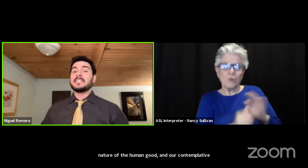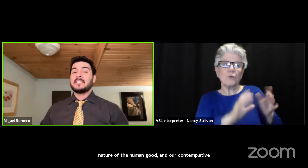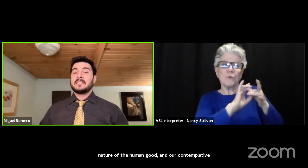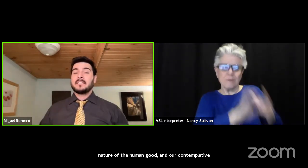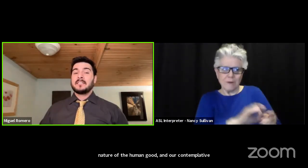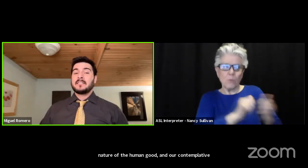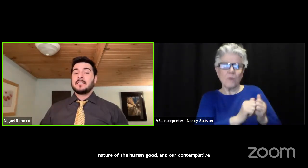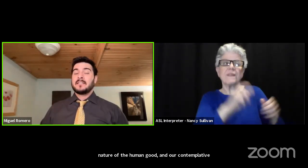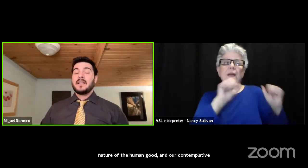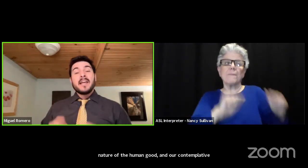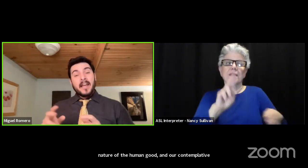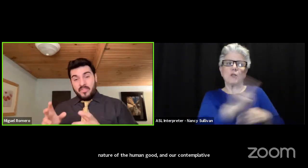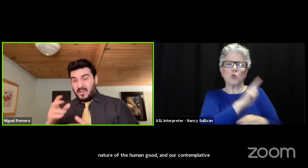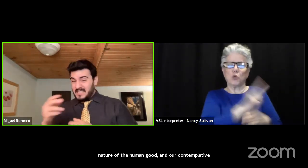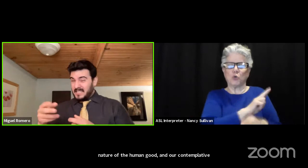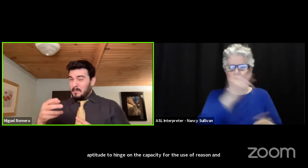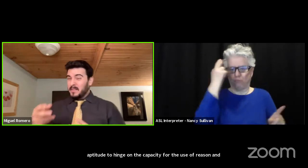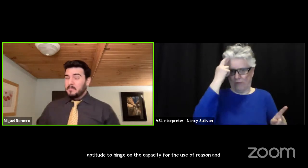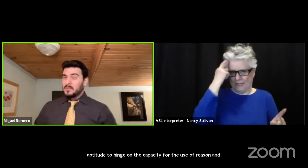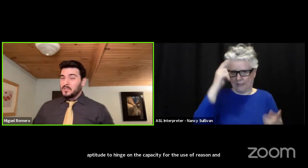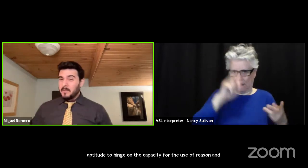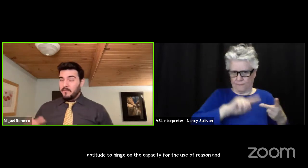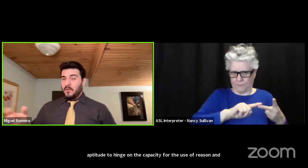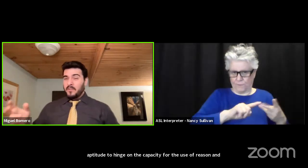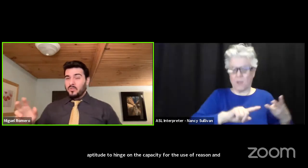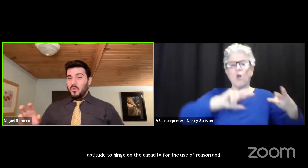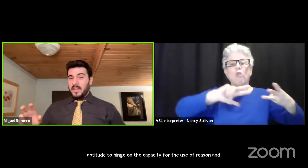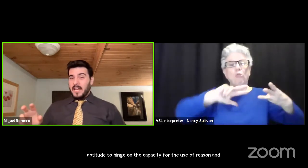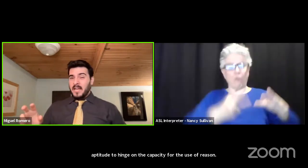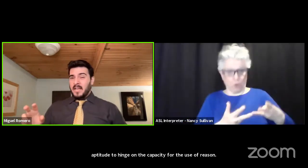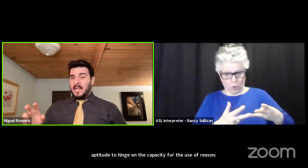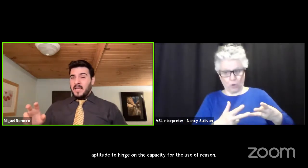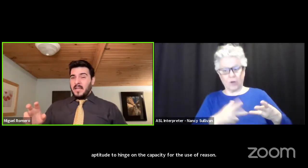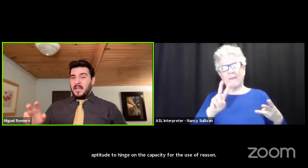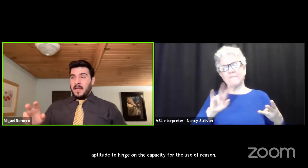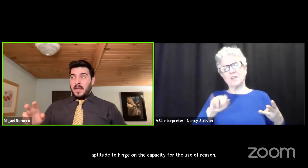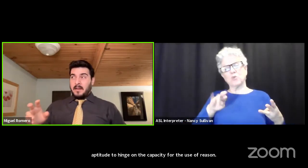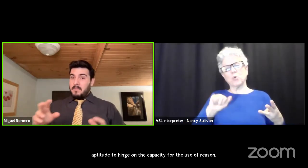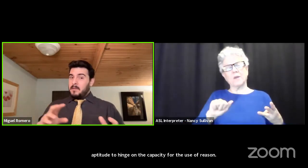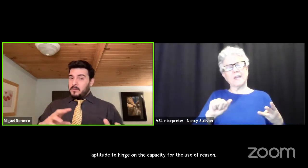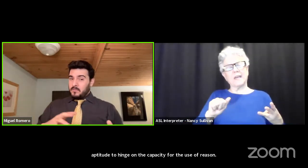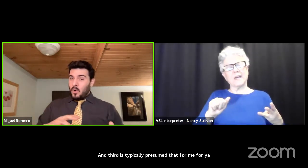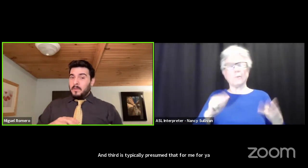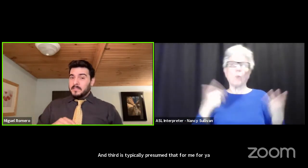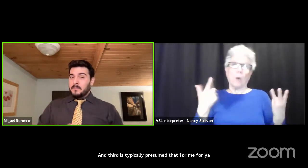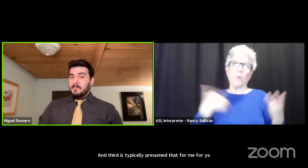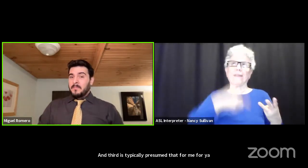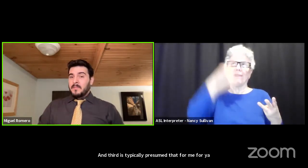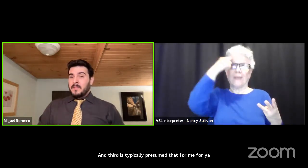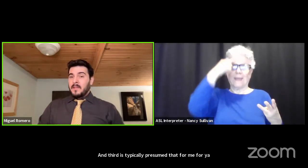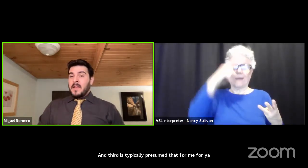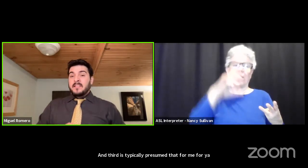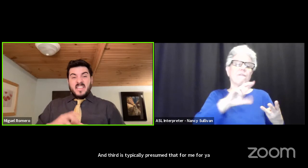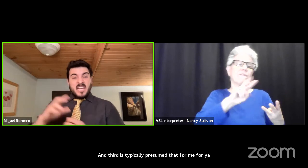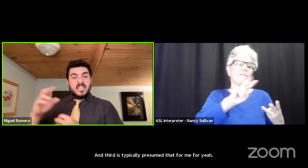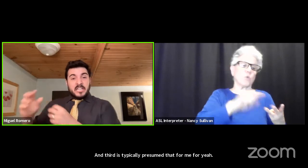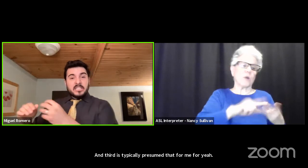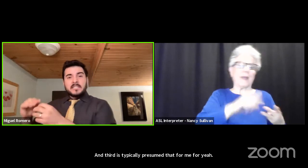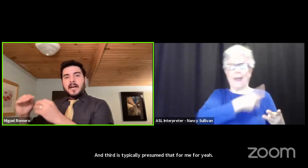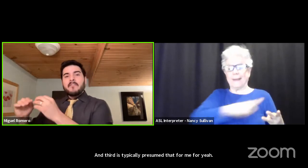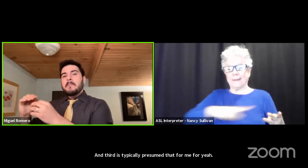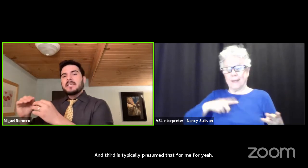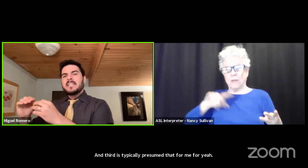the use of reason. And third is typically presumed that for Victoria and maybe Thomism, that